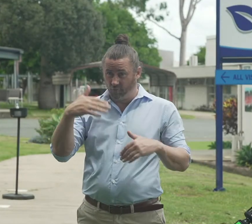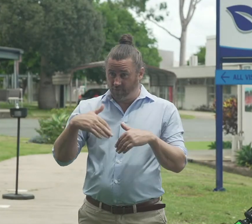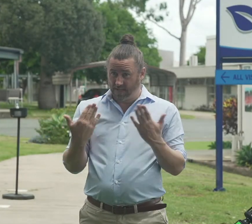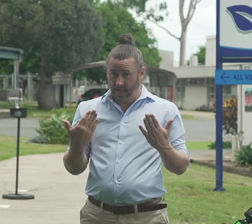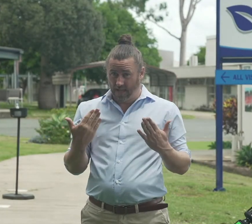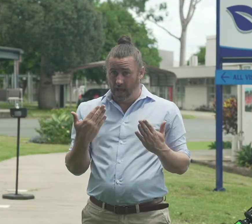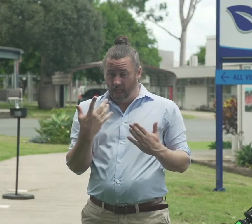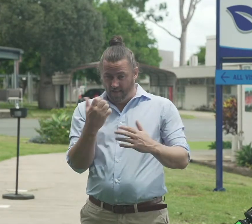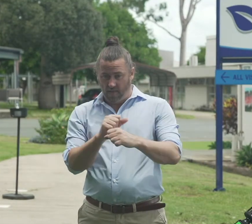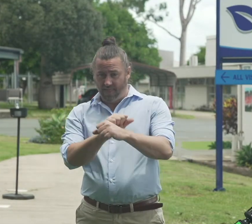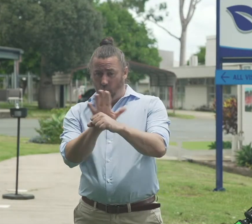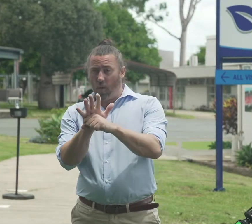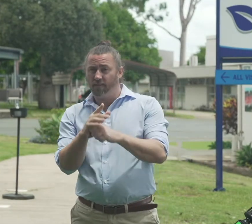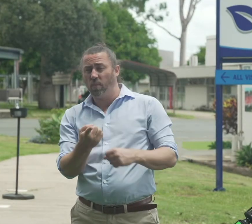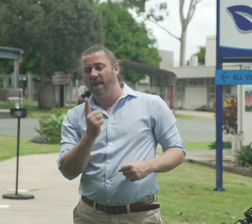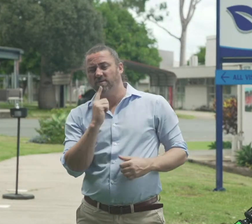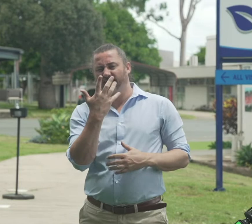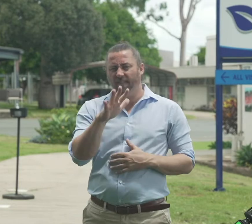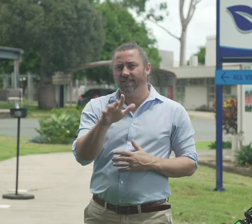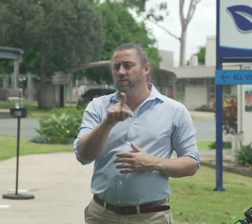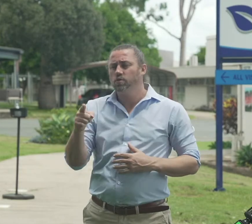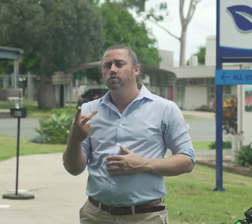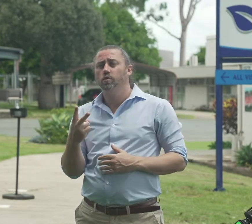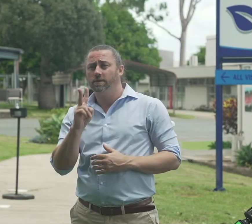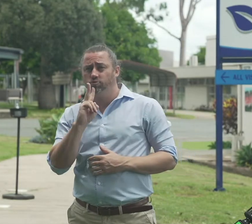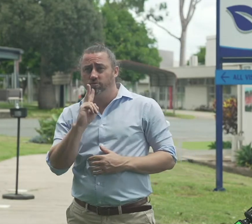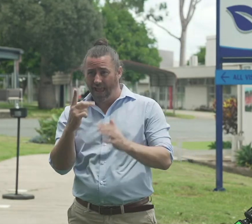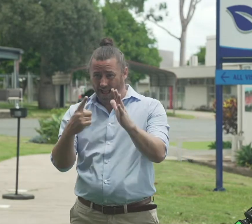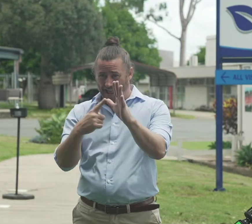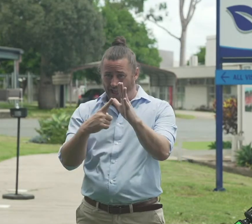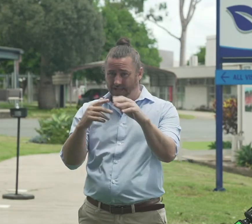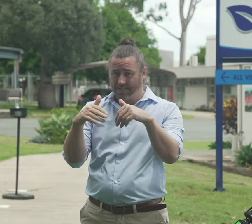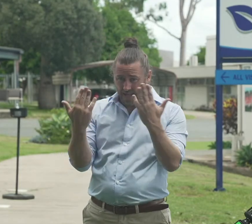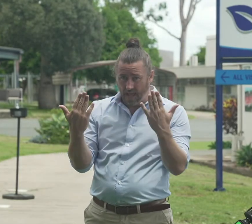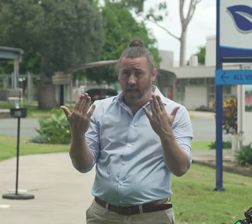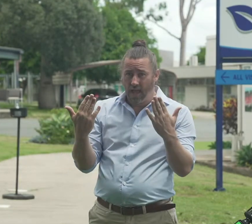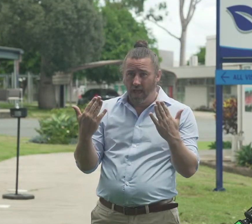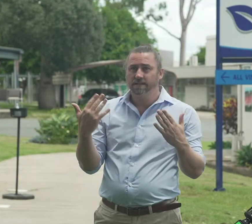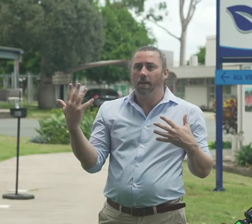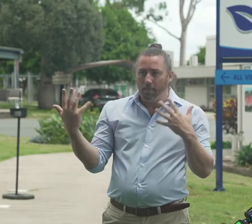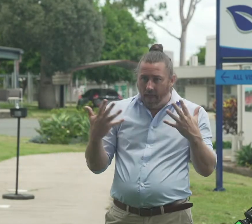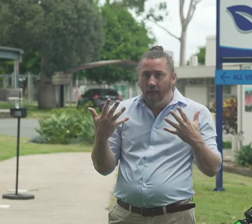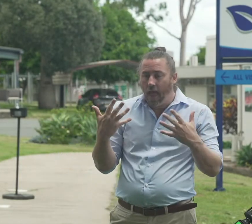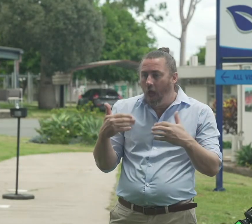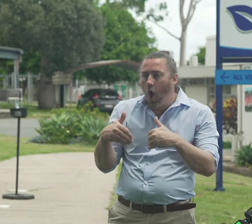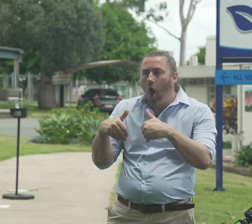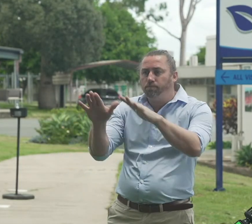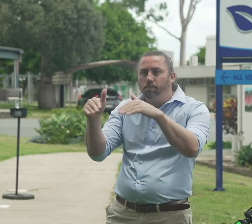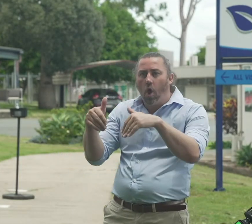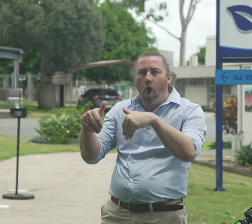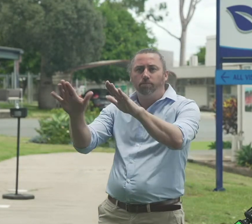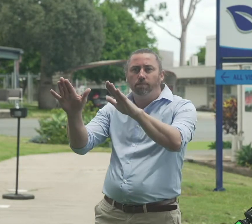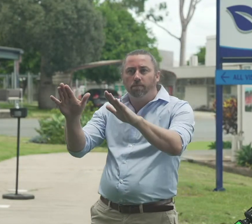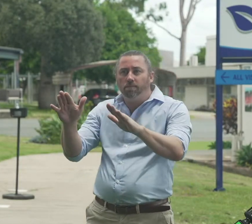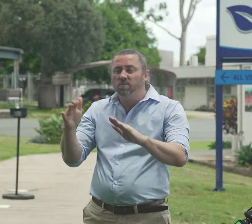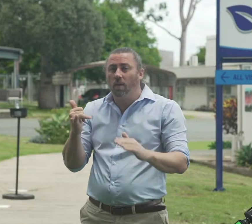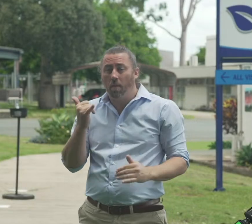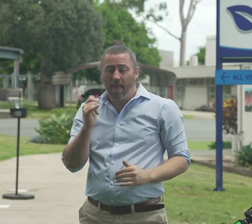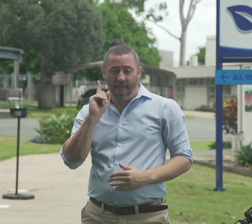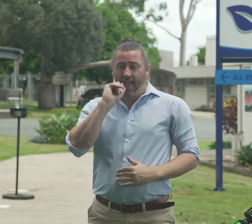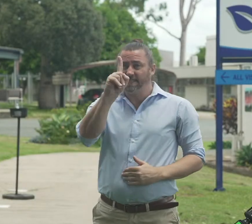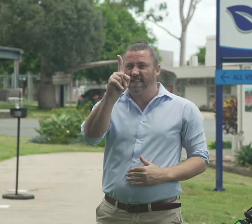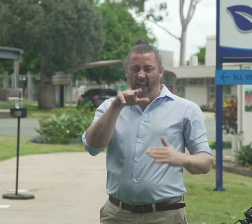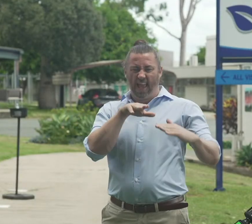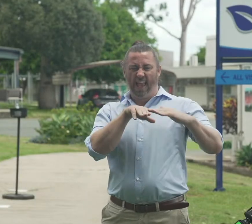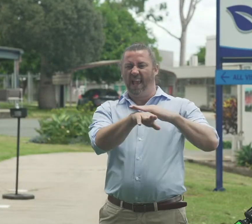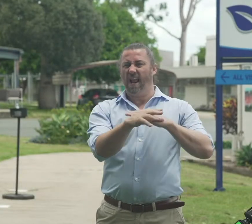with COVID-19 at present, between 150 and 200, and we discharge slightly more. That's why the net number is going down